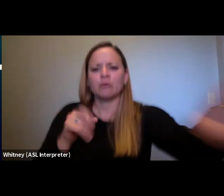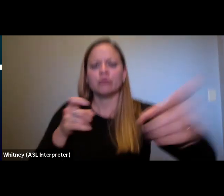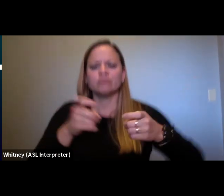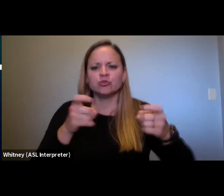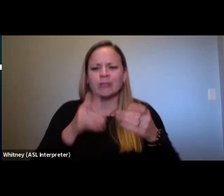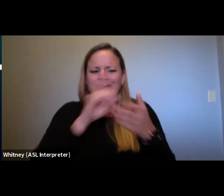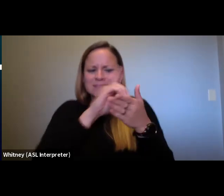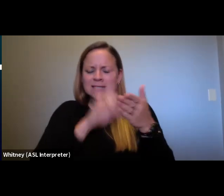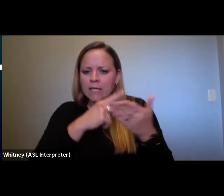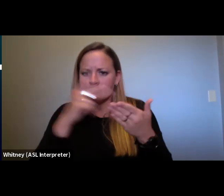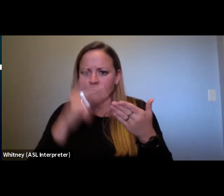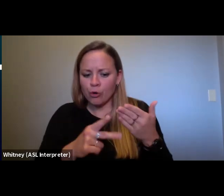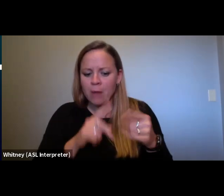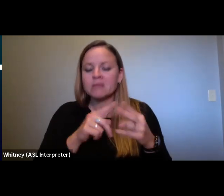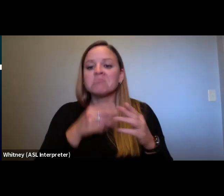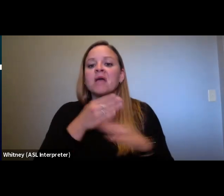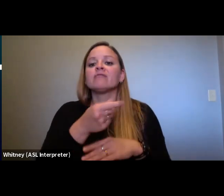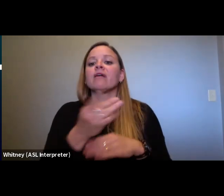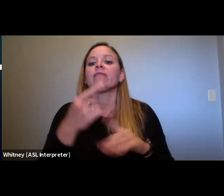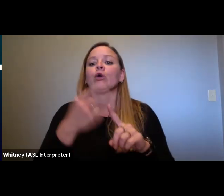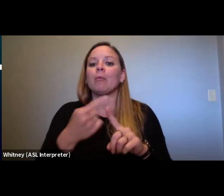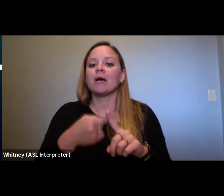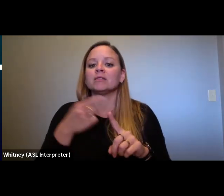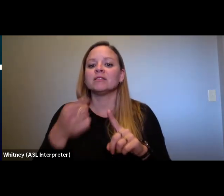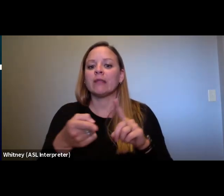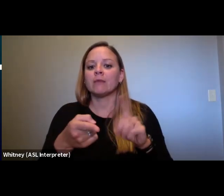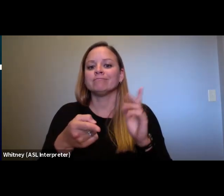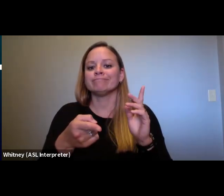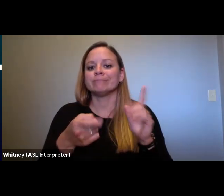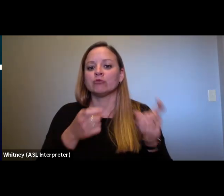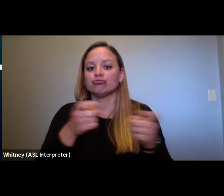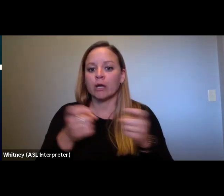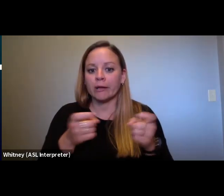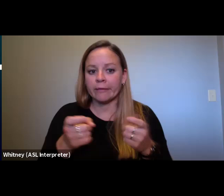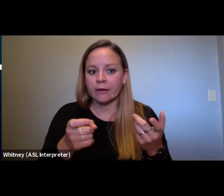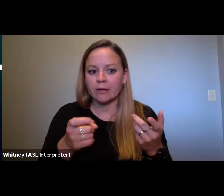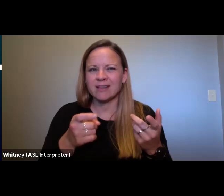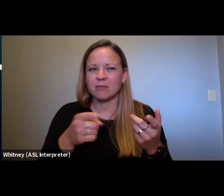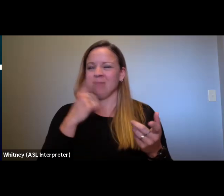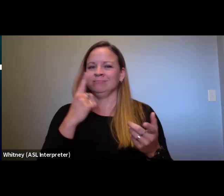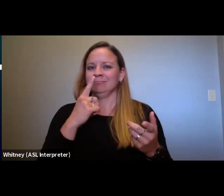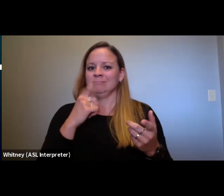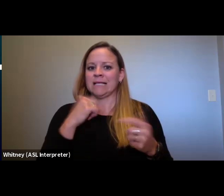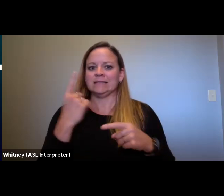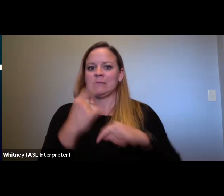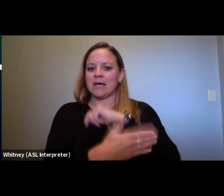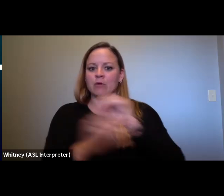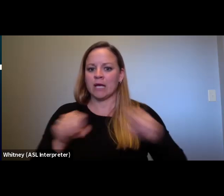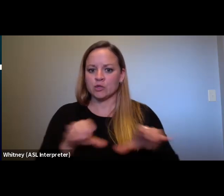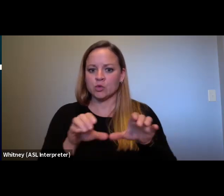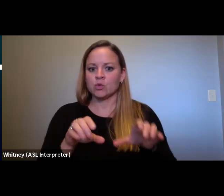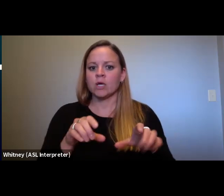program. And then after a few months of them running, it's like, well, this is not something that the county can do, right? So they started working